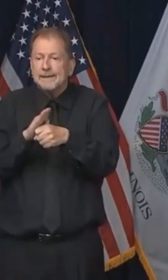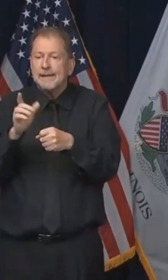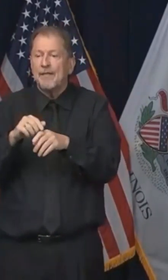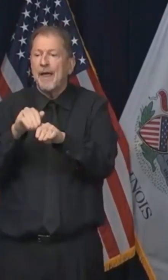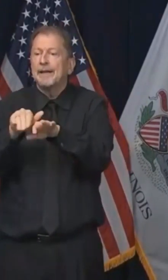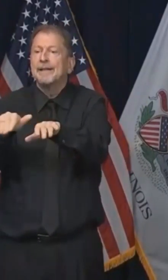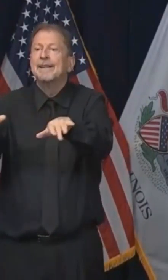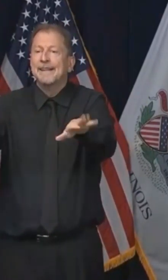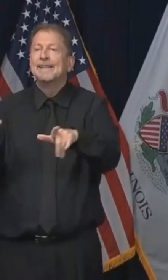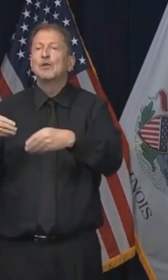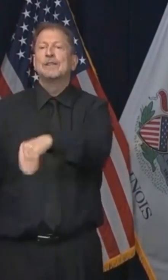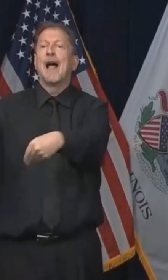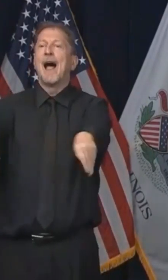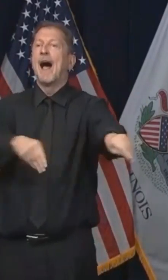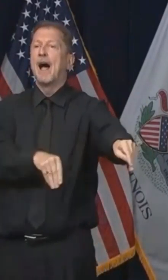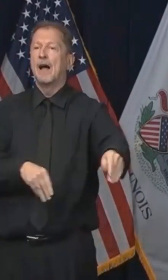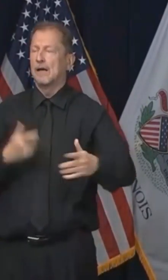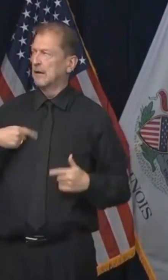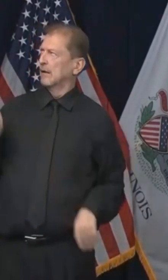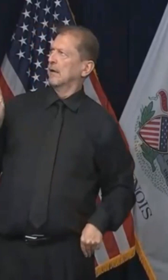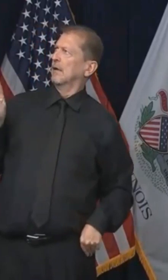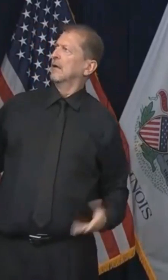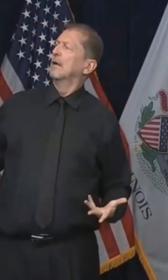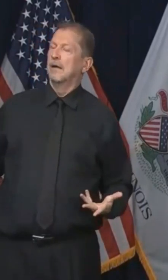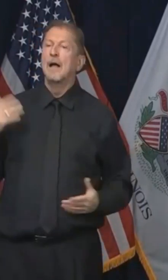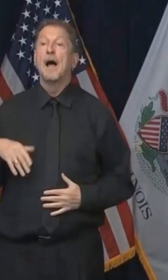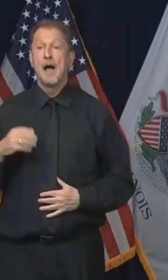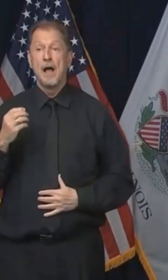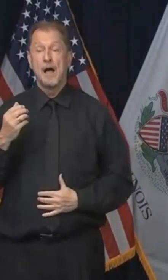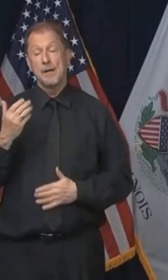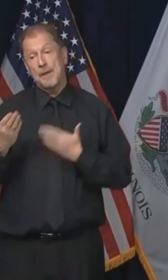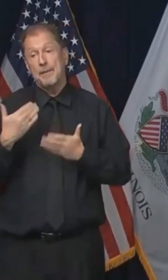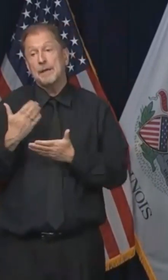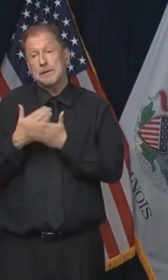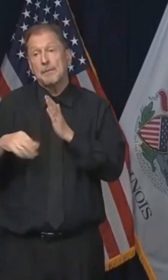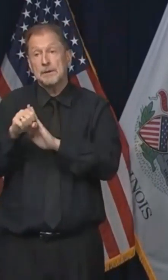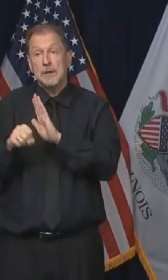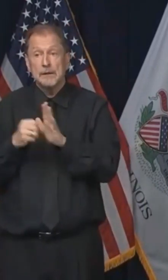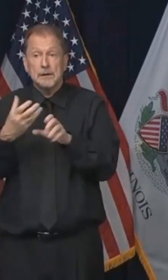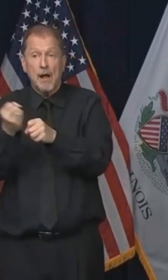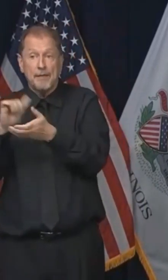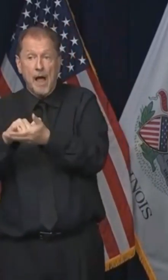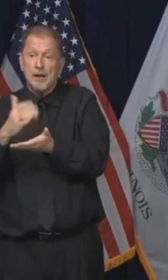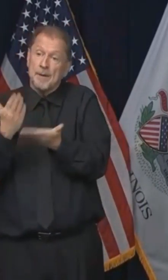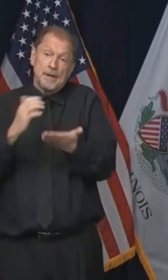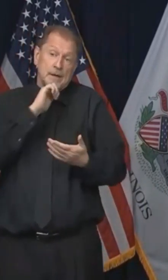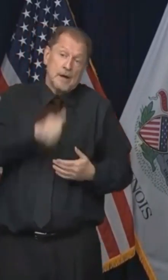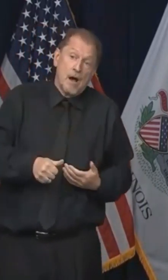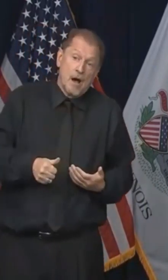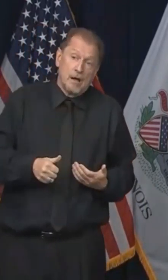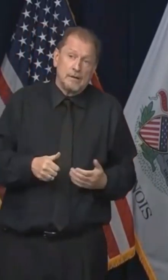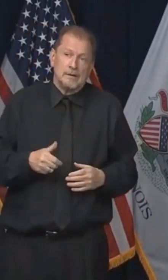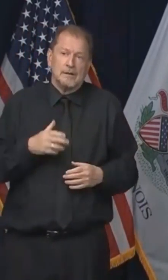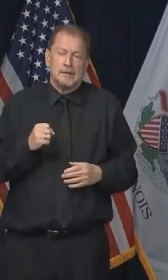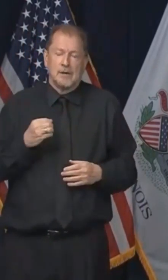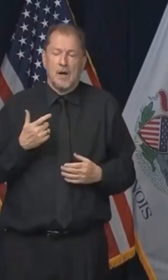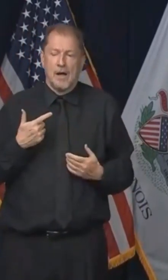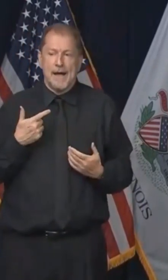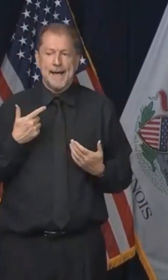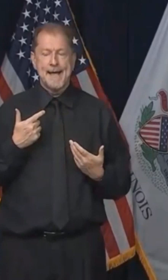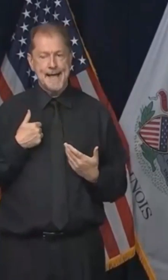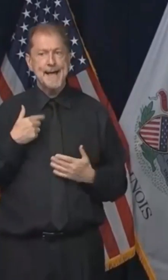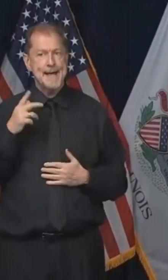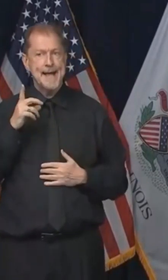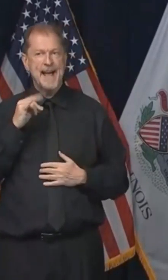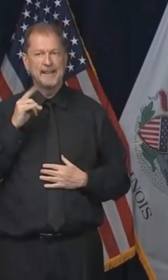may be. And that there may be states that are on those customer lists, but they may also not be. And so I